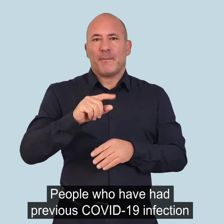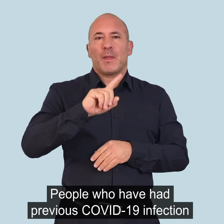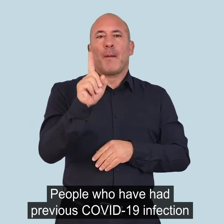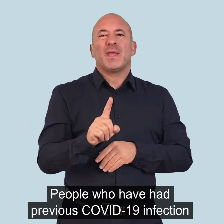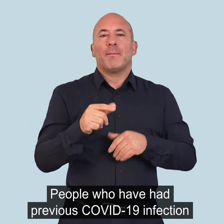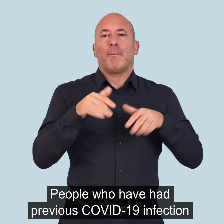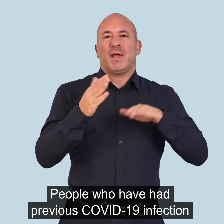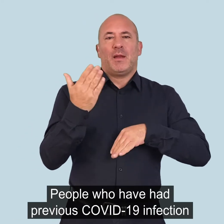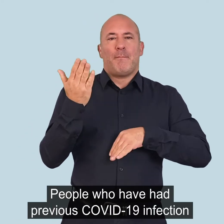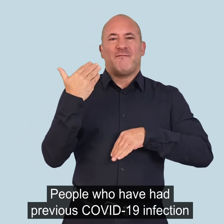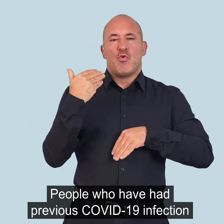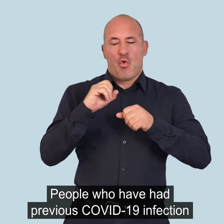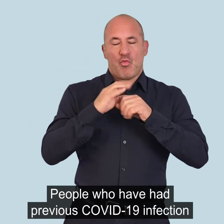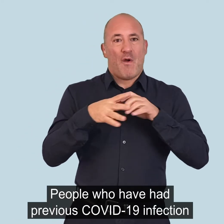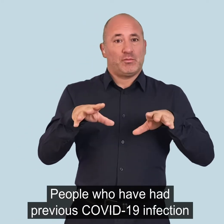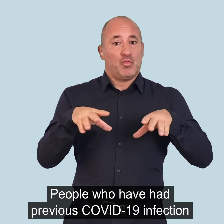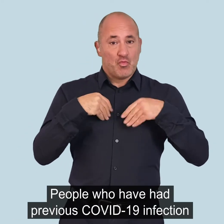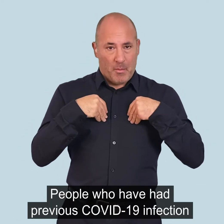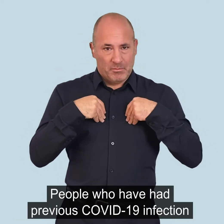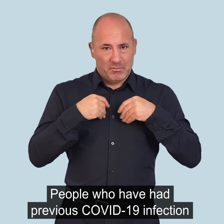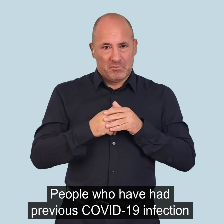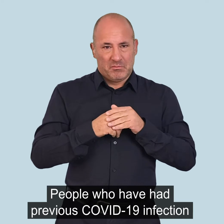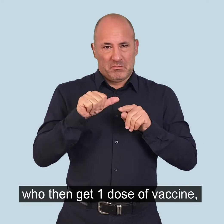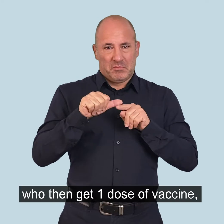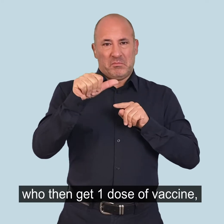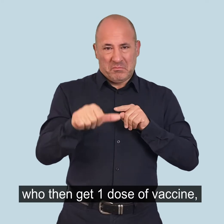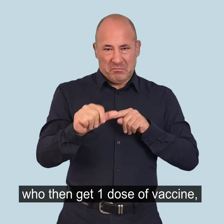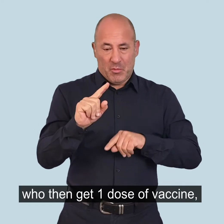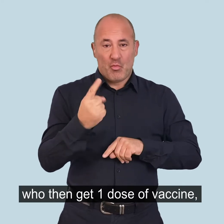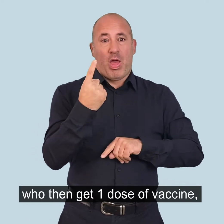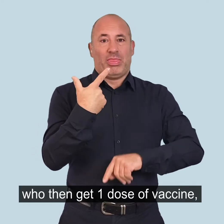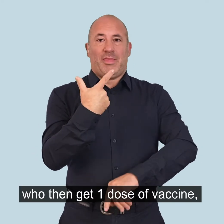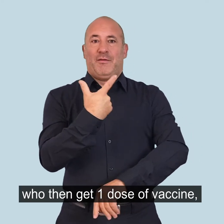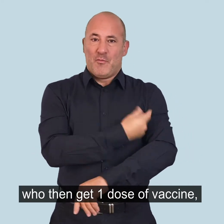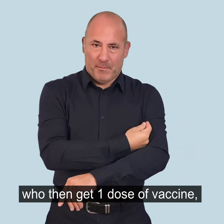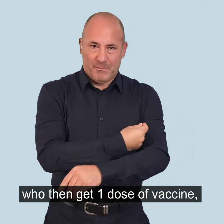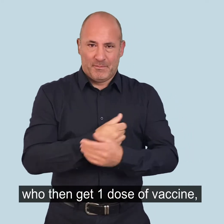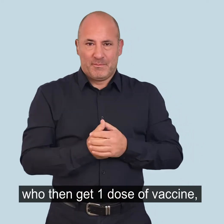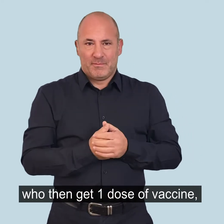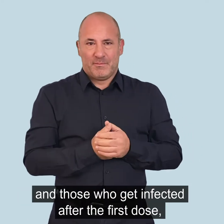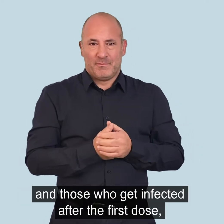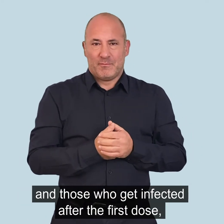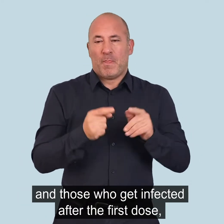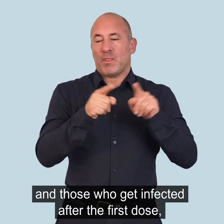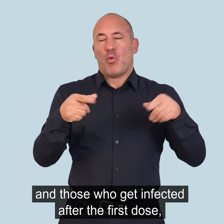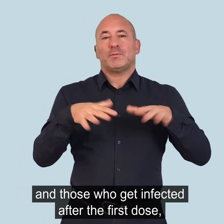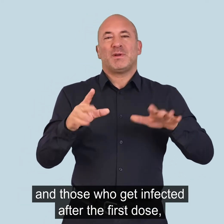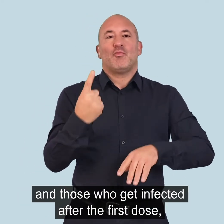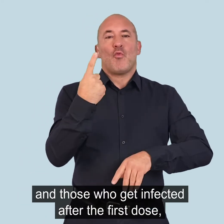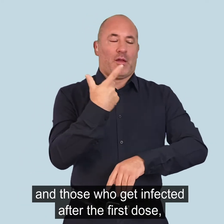People who have had previous COVID-19 infection who then get 1 dose of vaccine, and those who get infected after